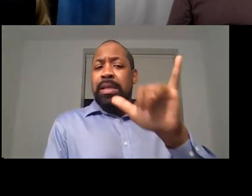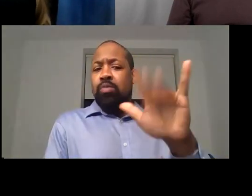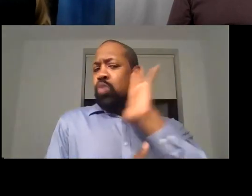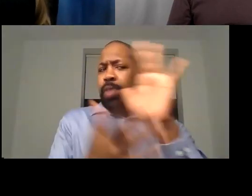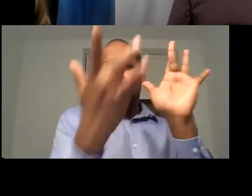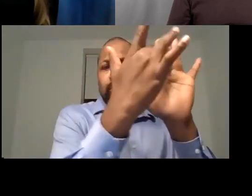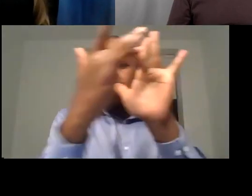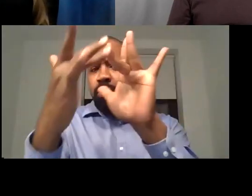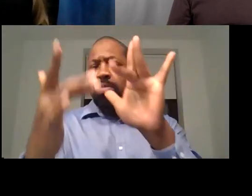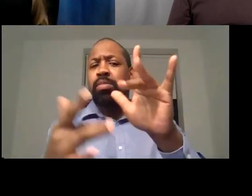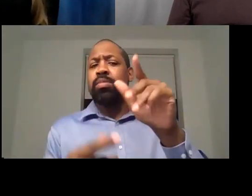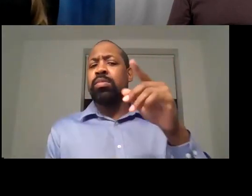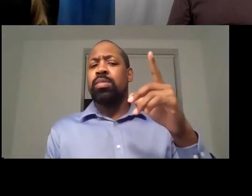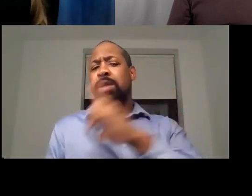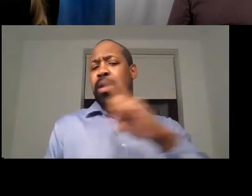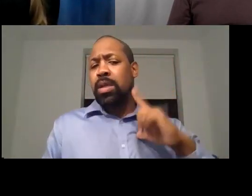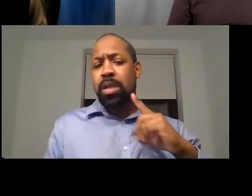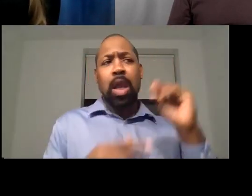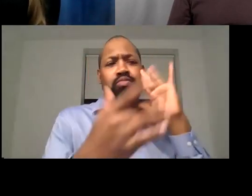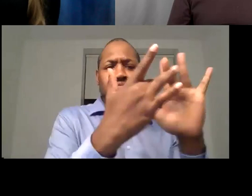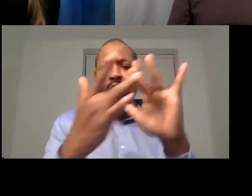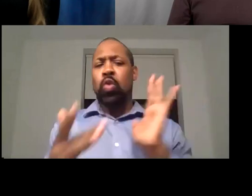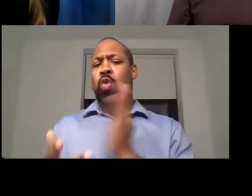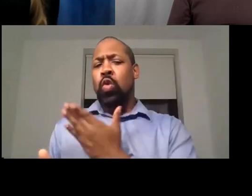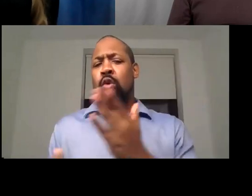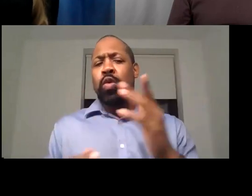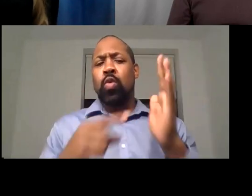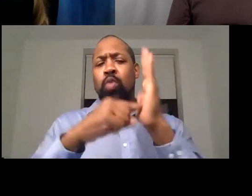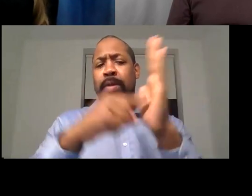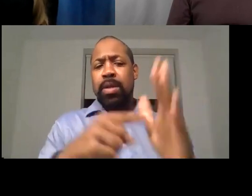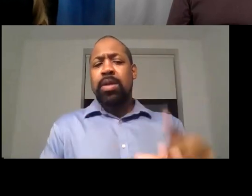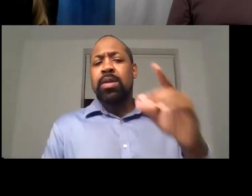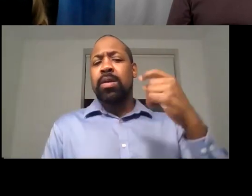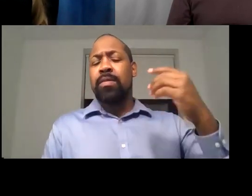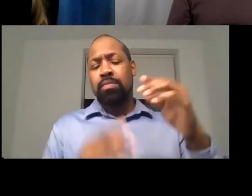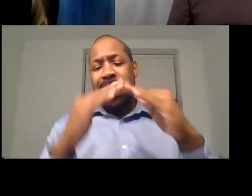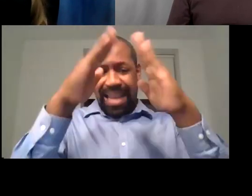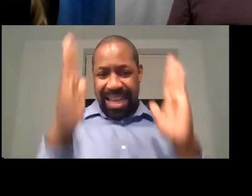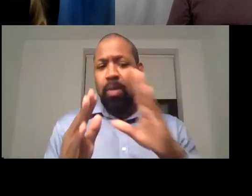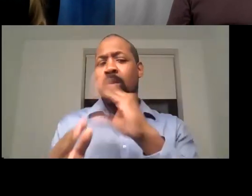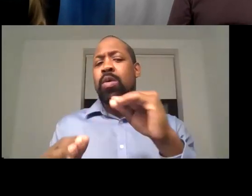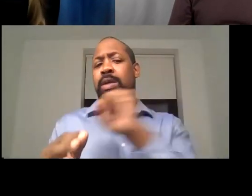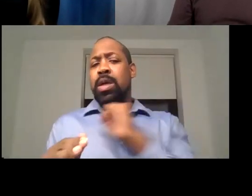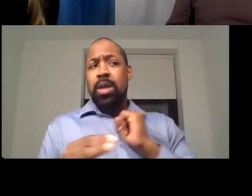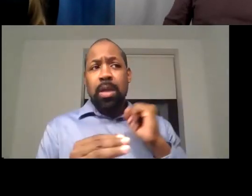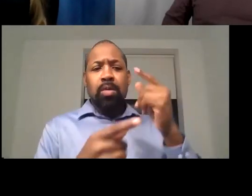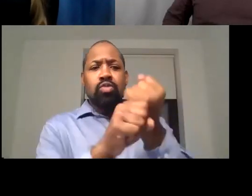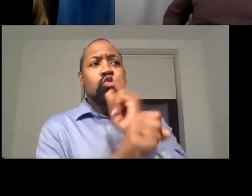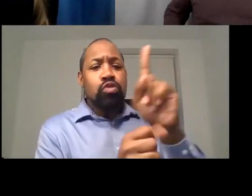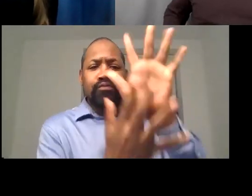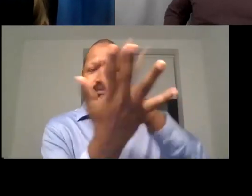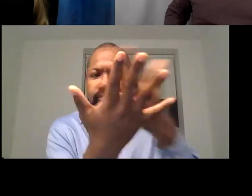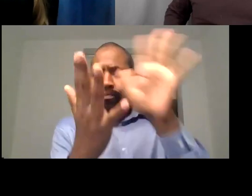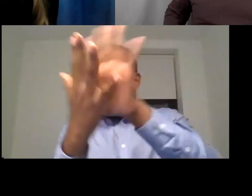started with this and begin reaching out to the legislature and representatives, the House